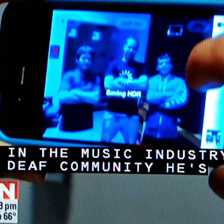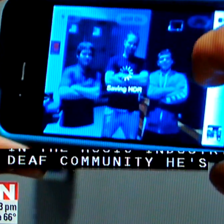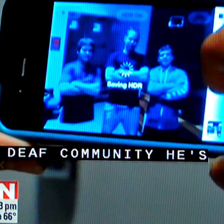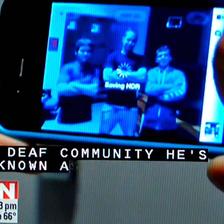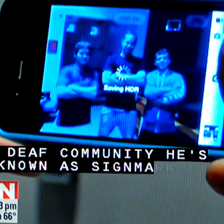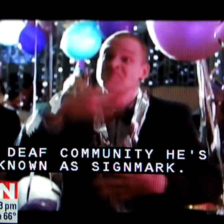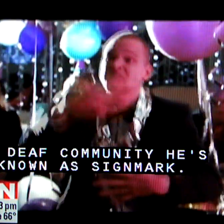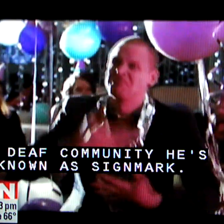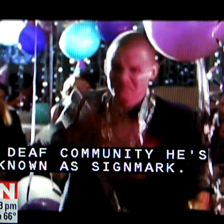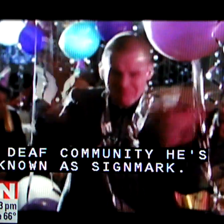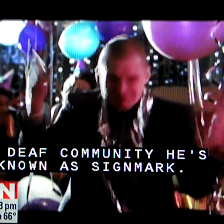SignMark.